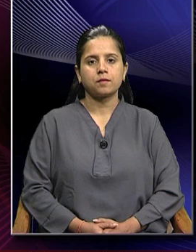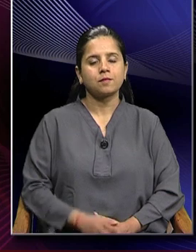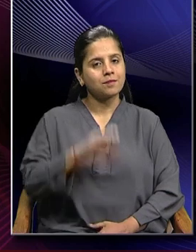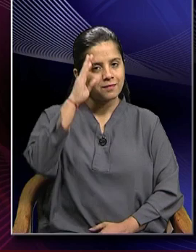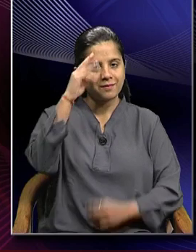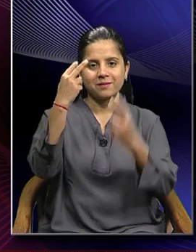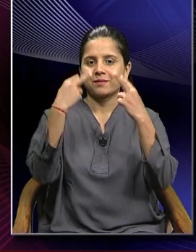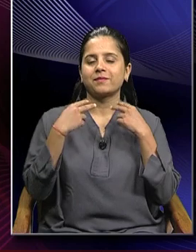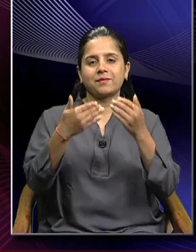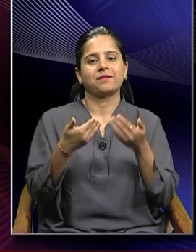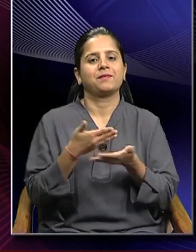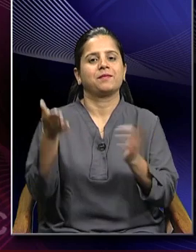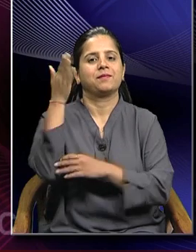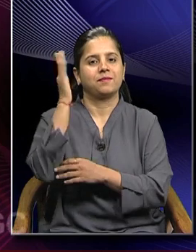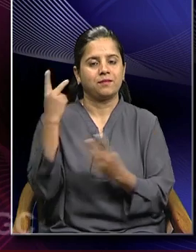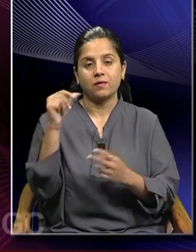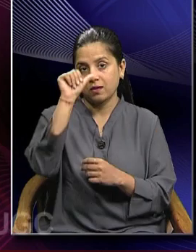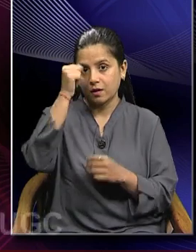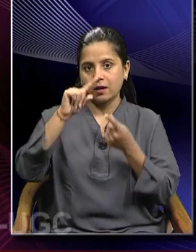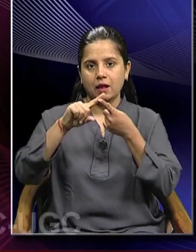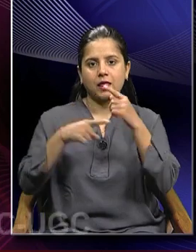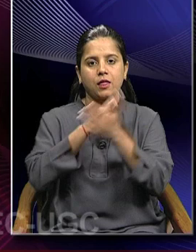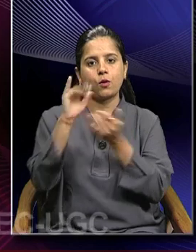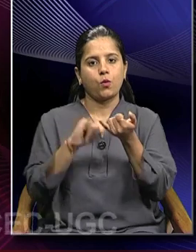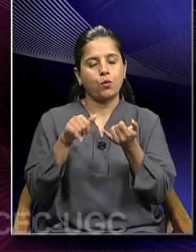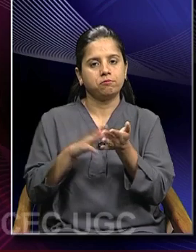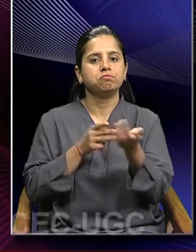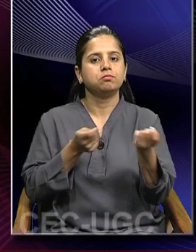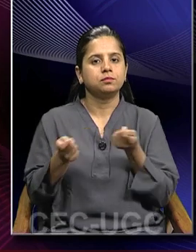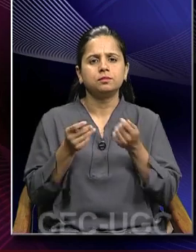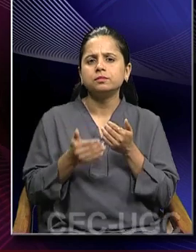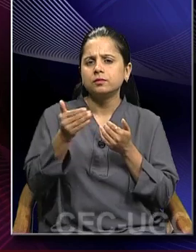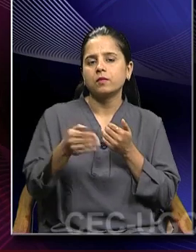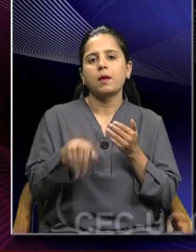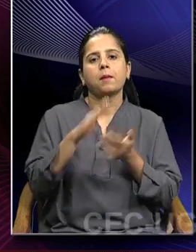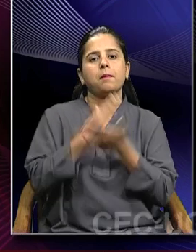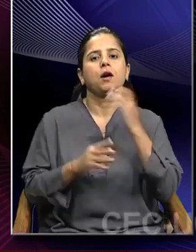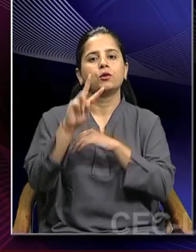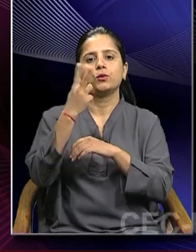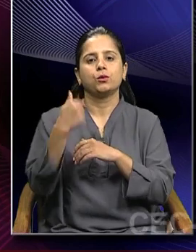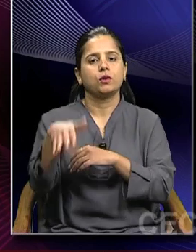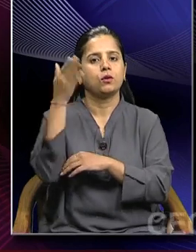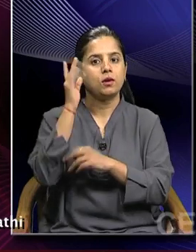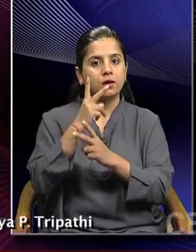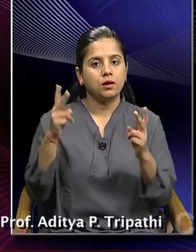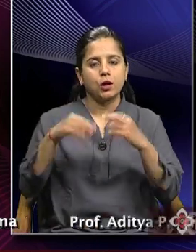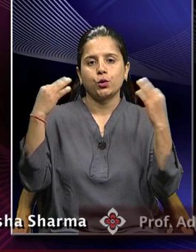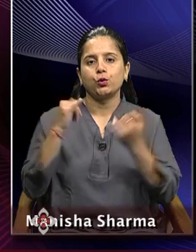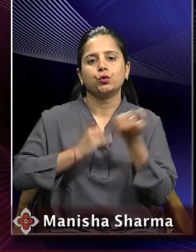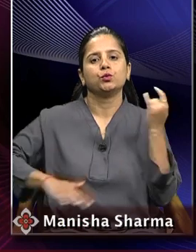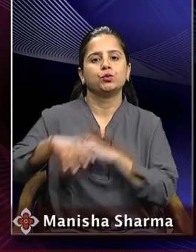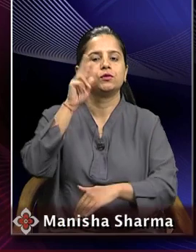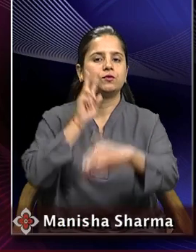Hello viewers, welcome to our lecture series on Indian ethos in management. This is going to be part 2 of our lectures on towards a new social